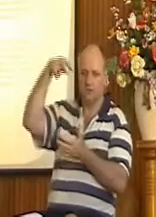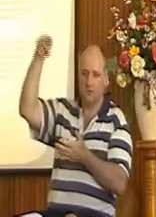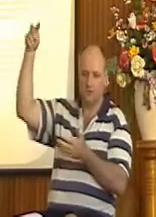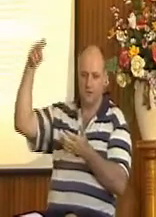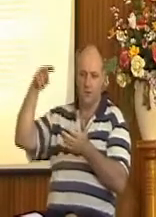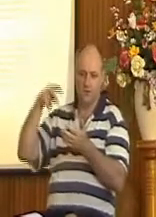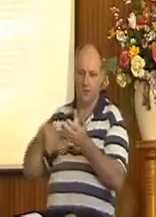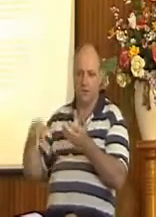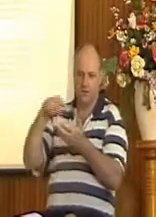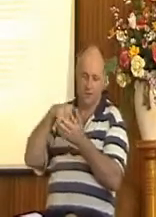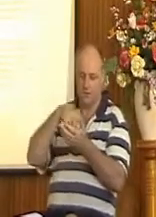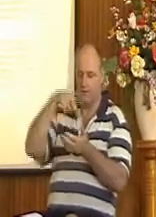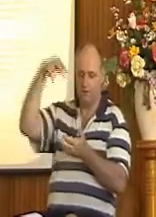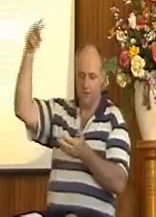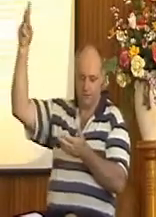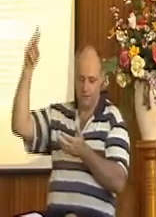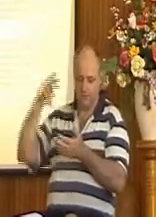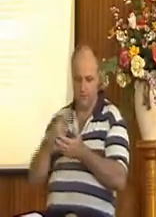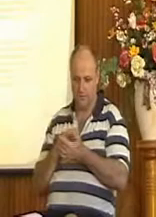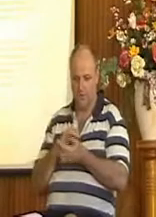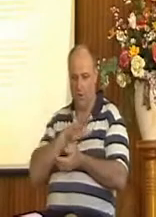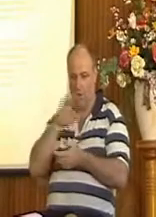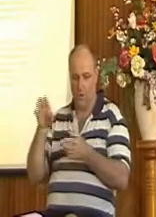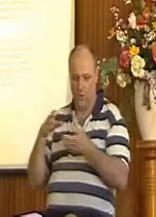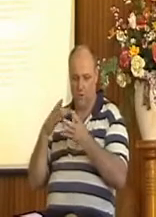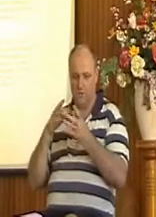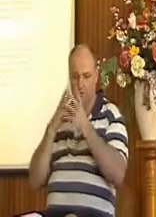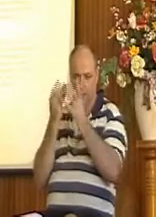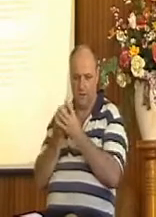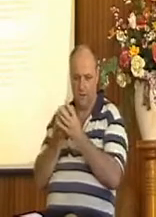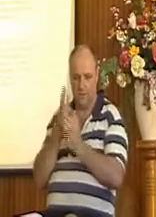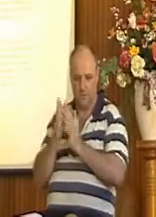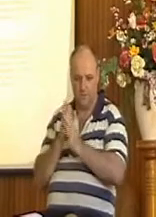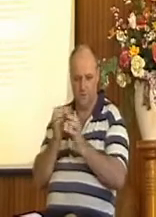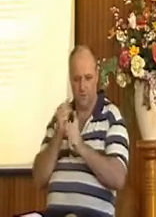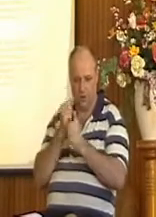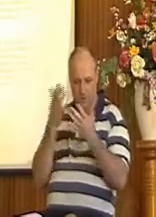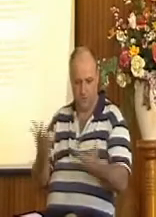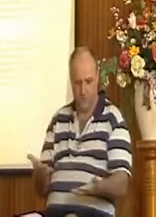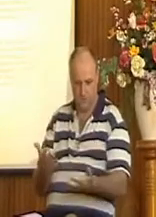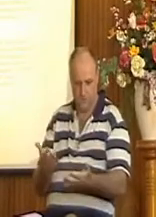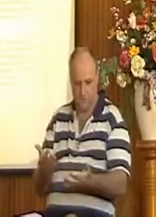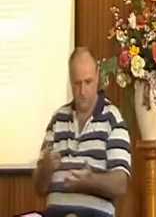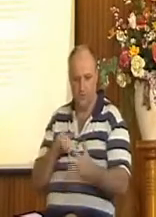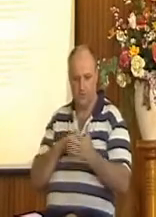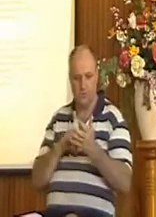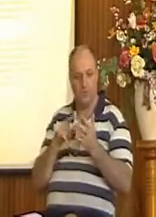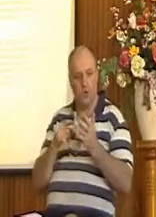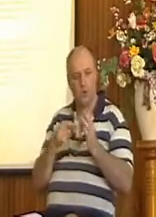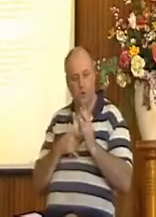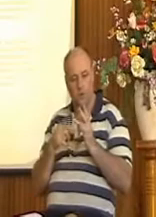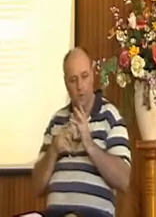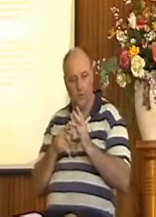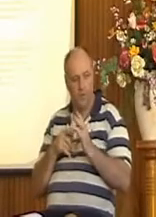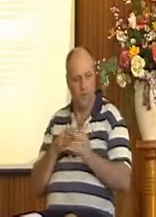ascension. All of these things are the gospel. But so too is the rest of the Word of